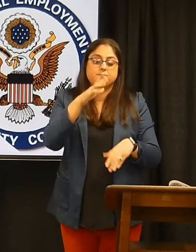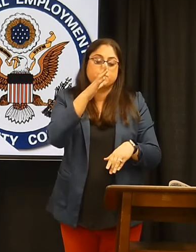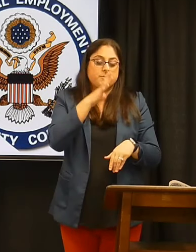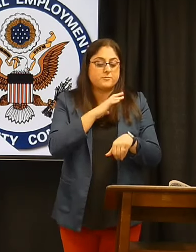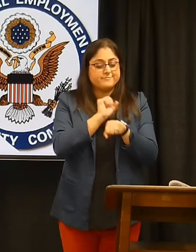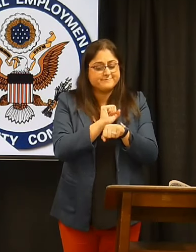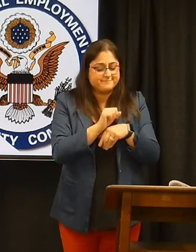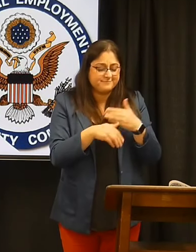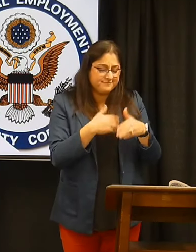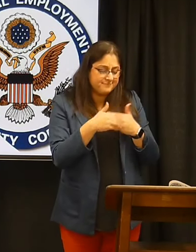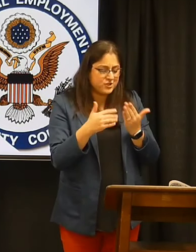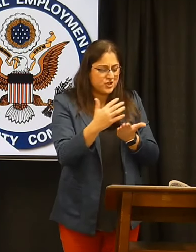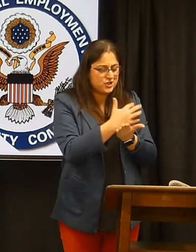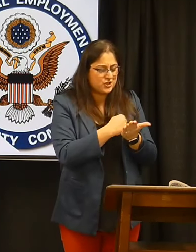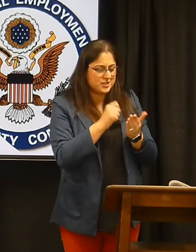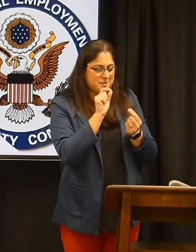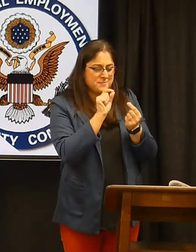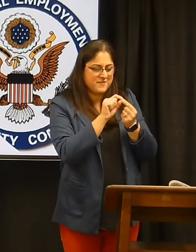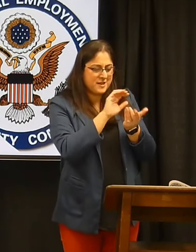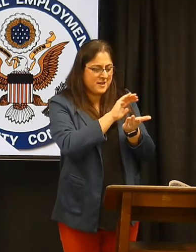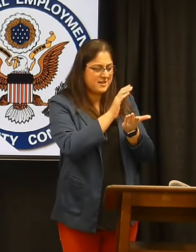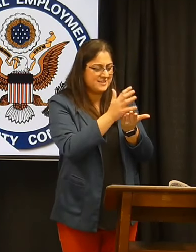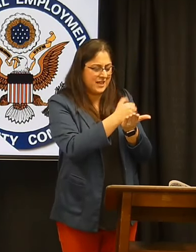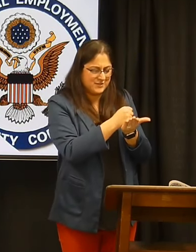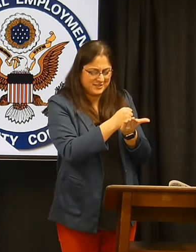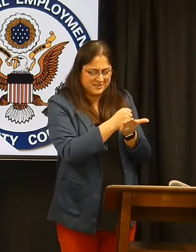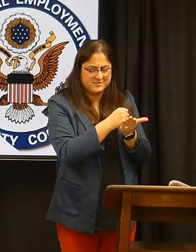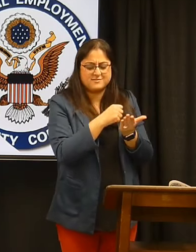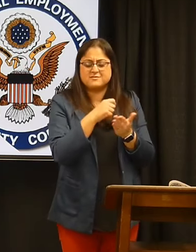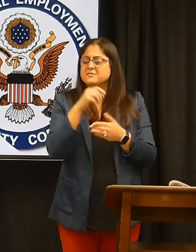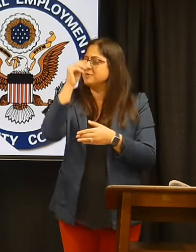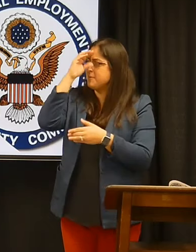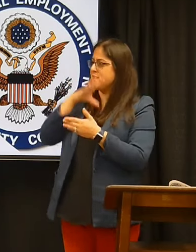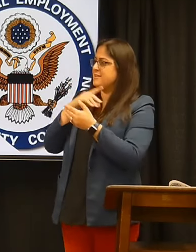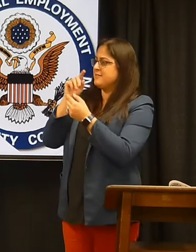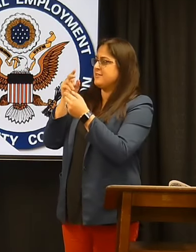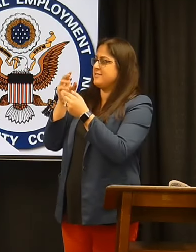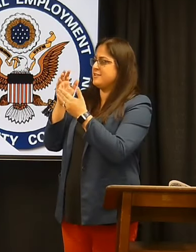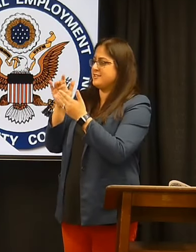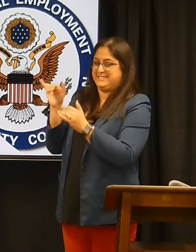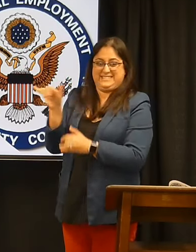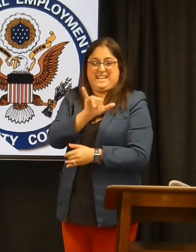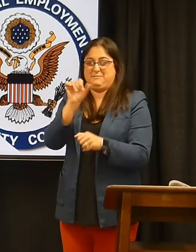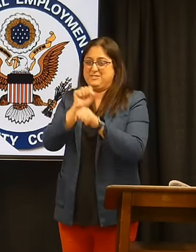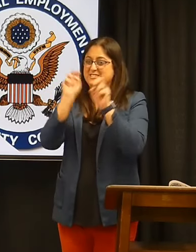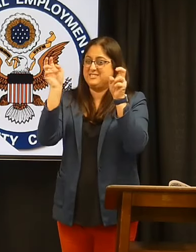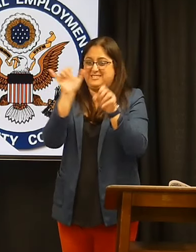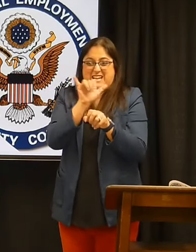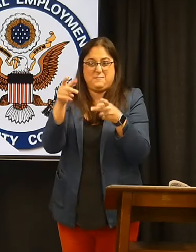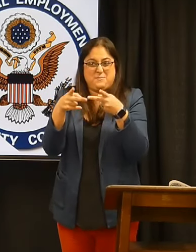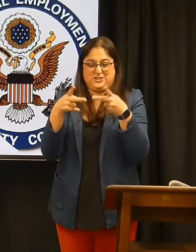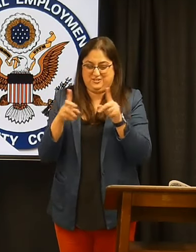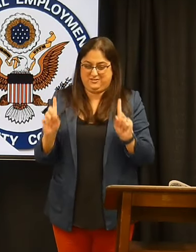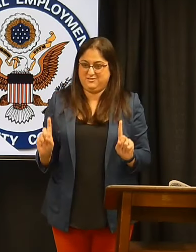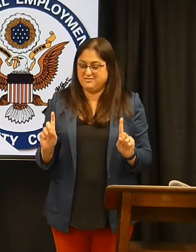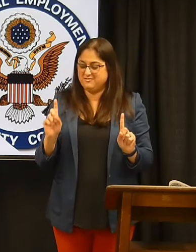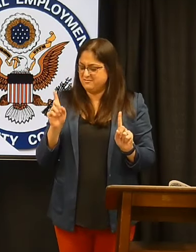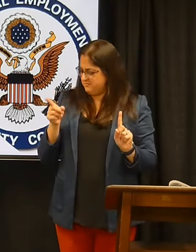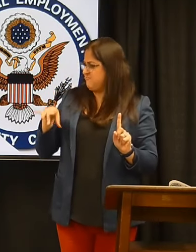means one person gets lower pay than another. Like if a female gets one amount of money for that same